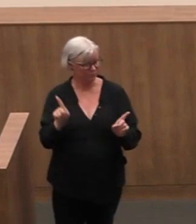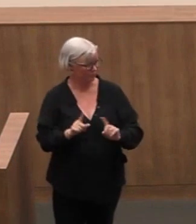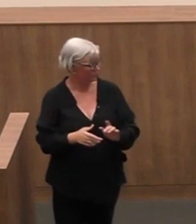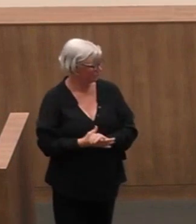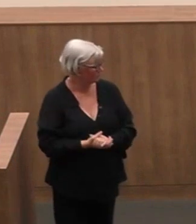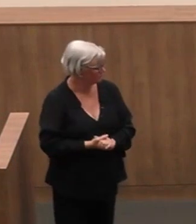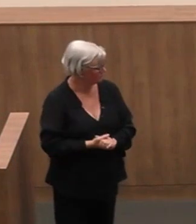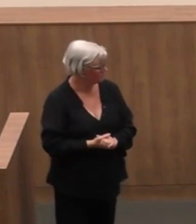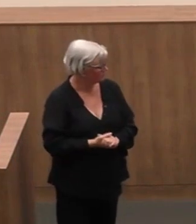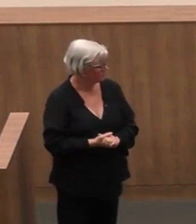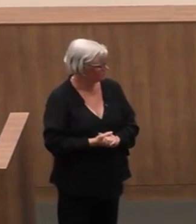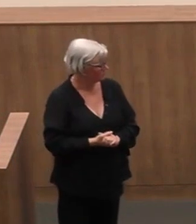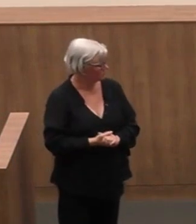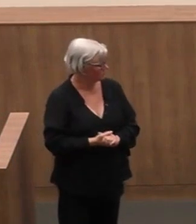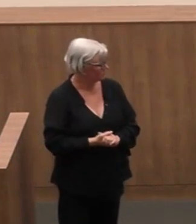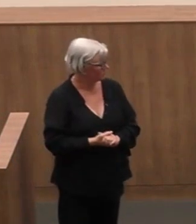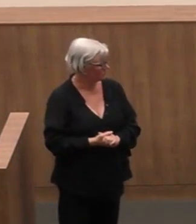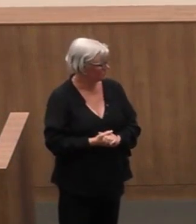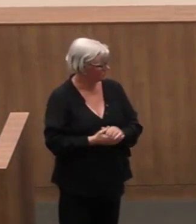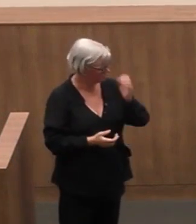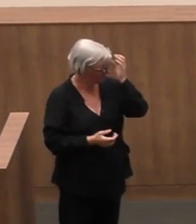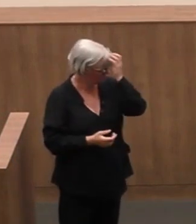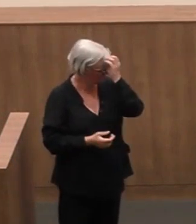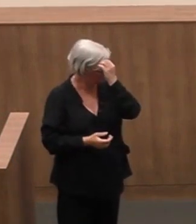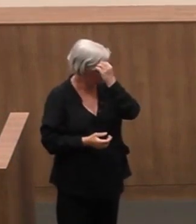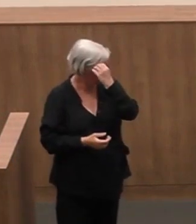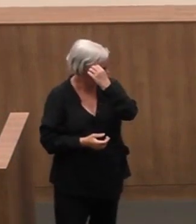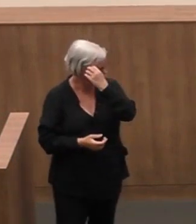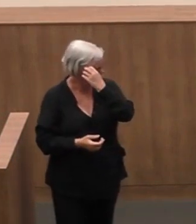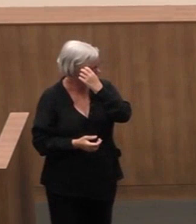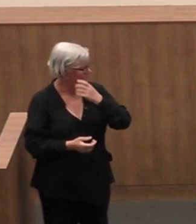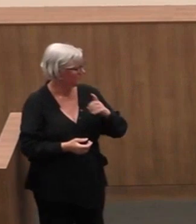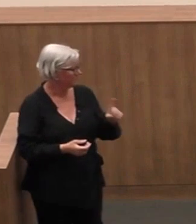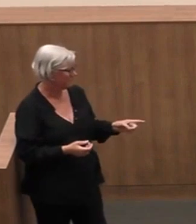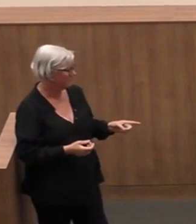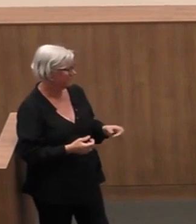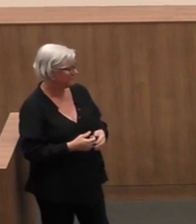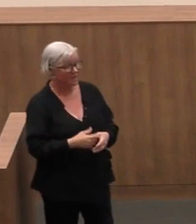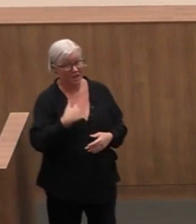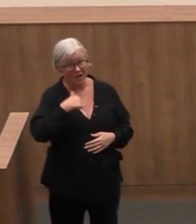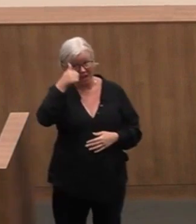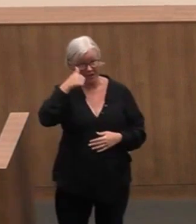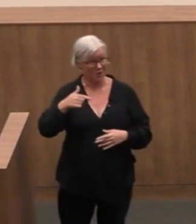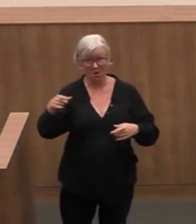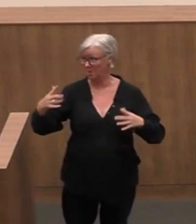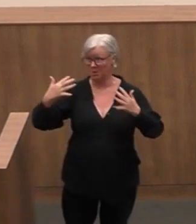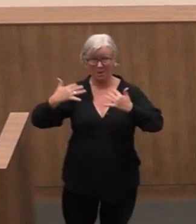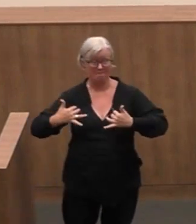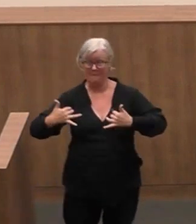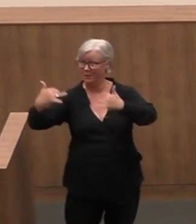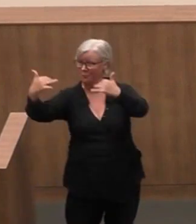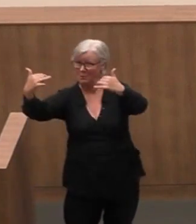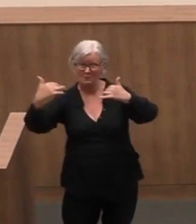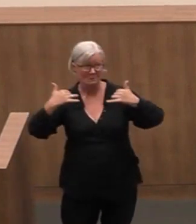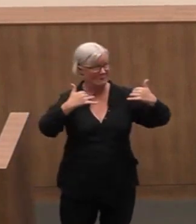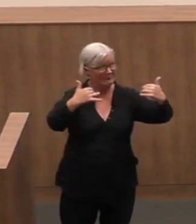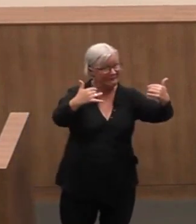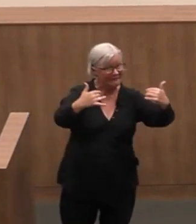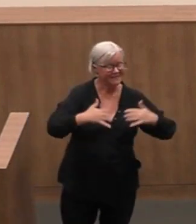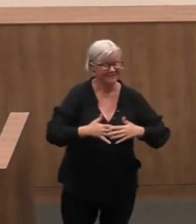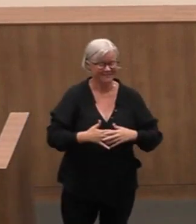Yeah. So you talked about when we had, I know this is a very, this is a big room. When we